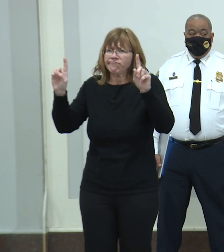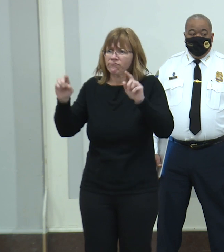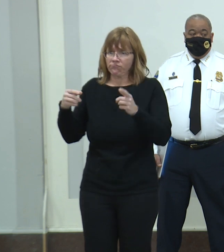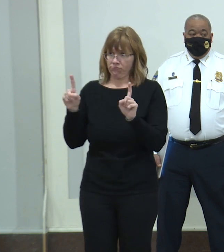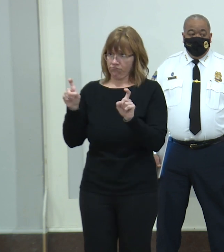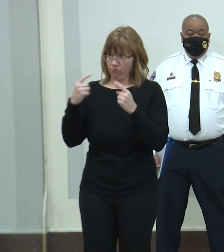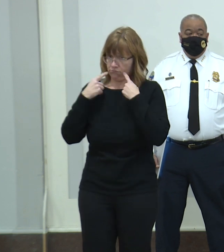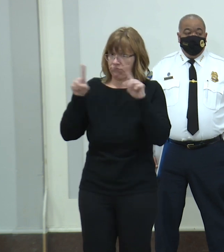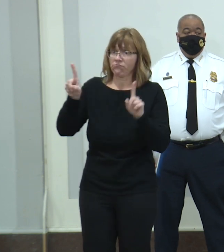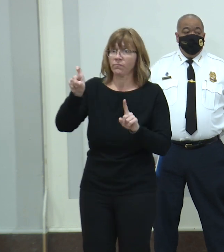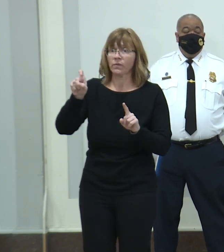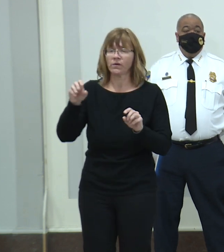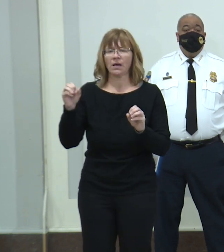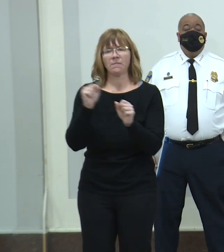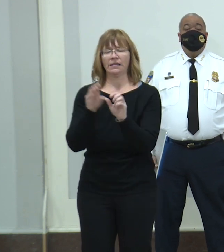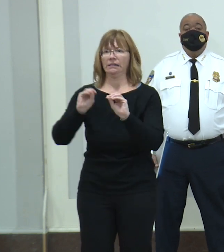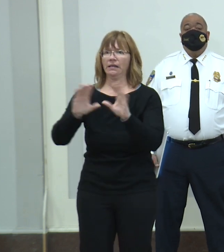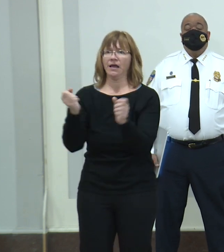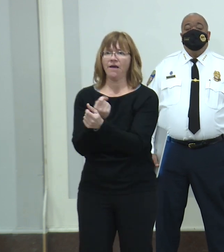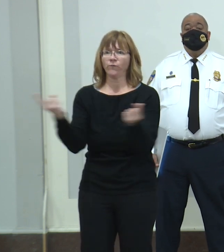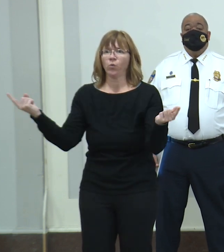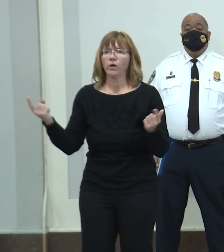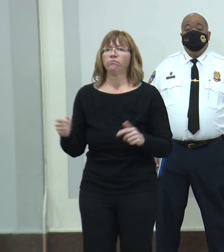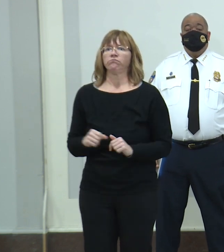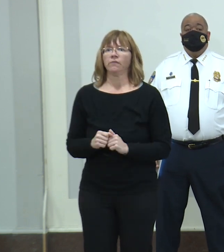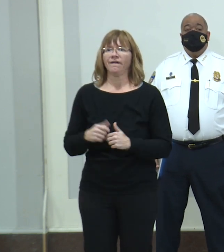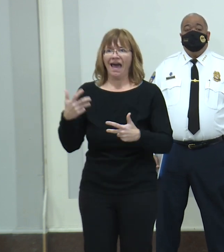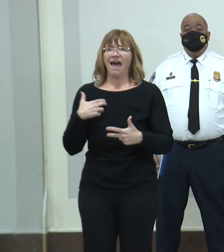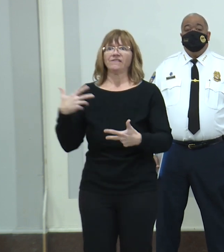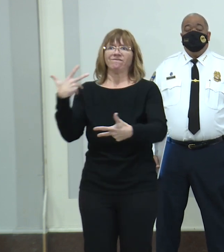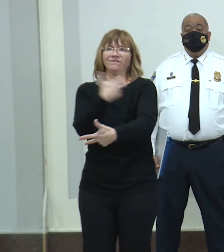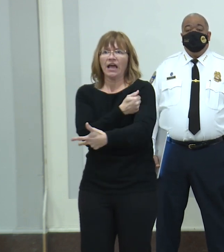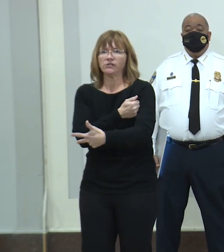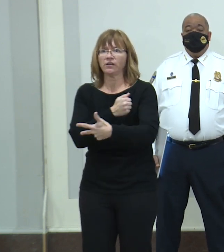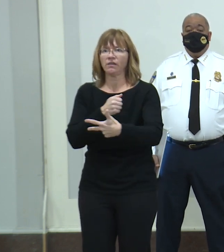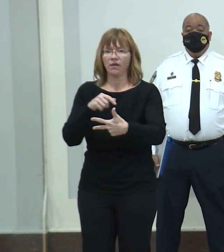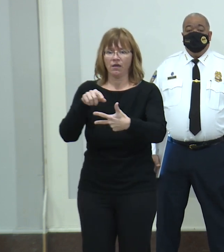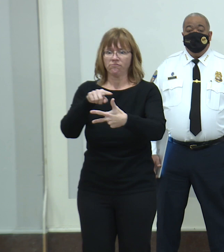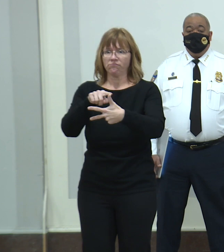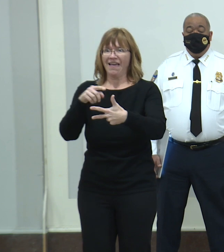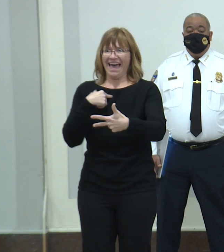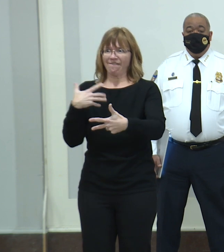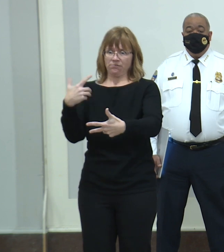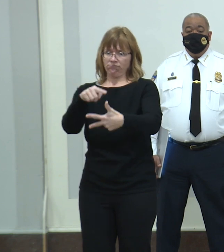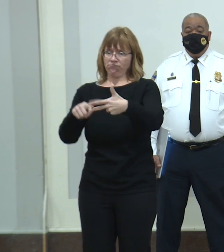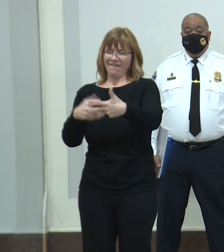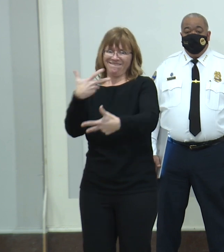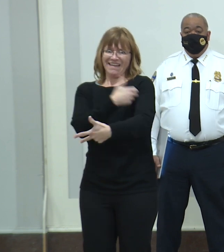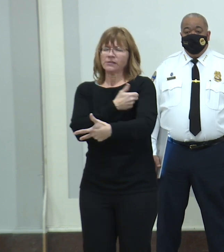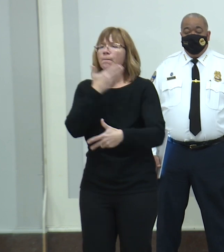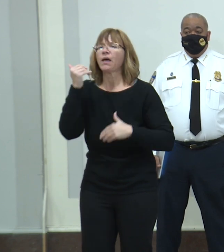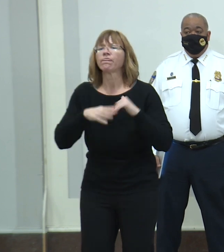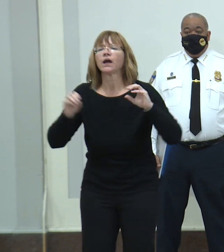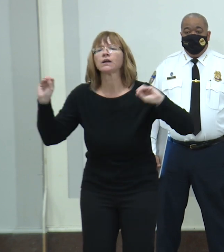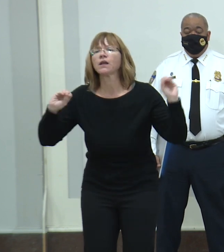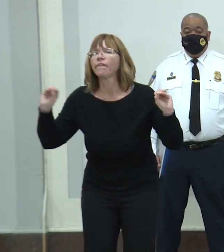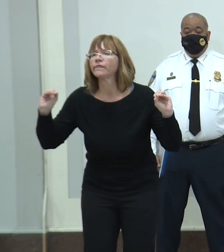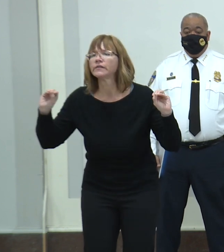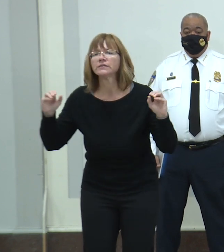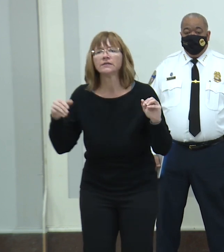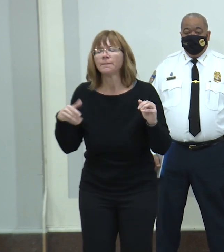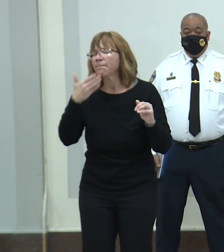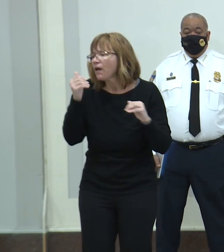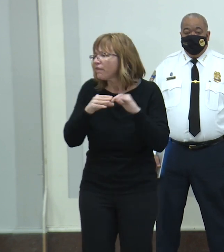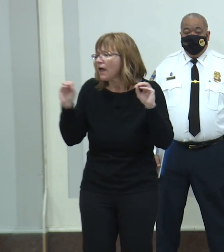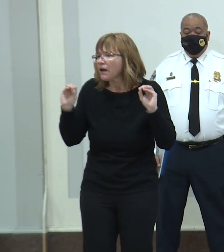residents on this point. Having a vaccine is better than no vaccine. All of the vaccines, again, all of the